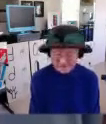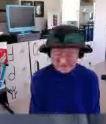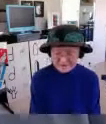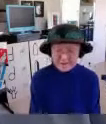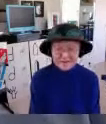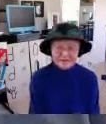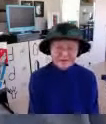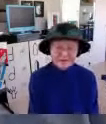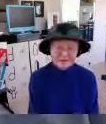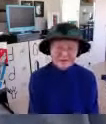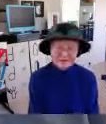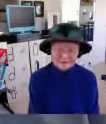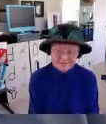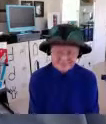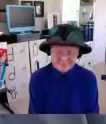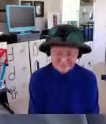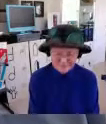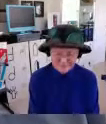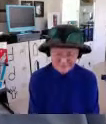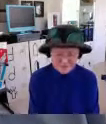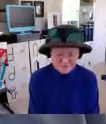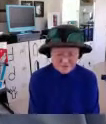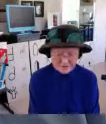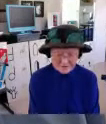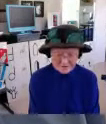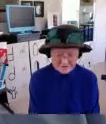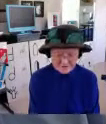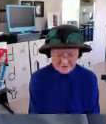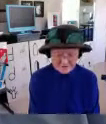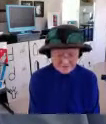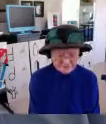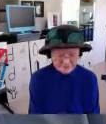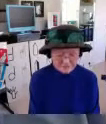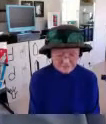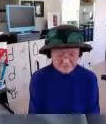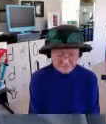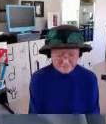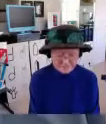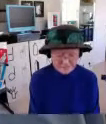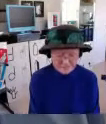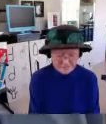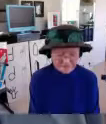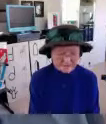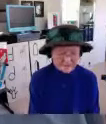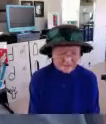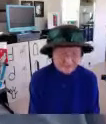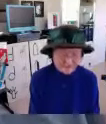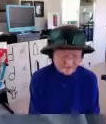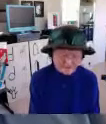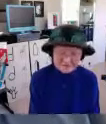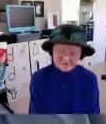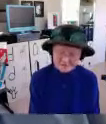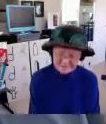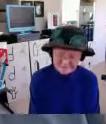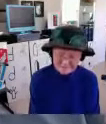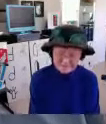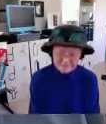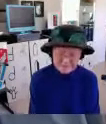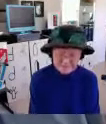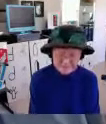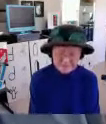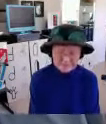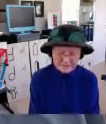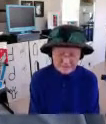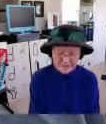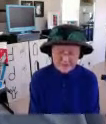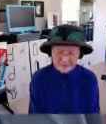everybody is that Rachel and Dr. Harry van der Hulst in the University of Connecticut